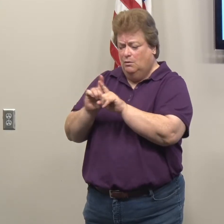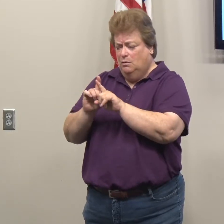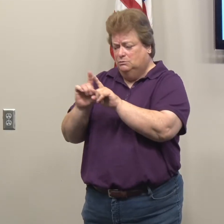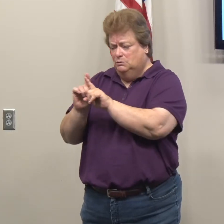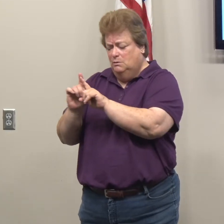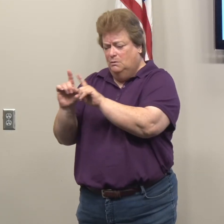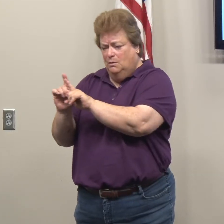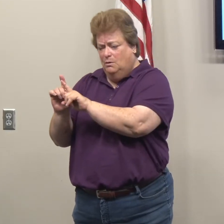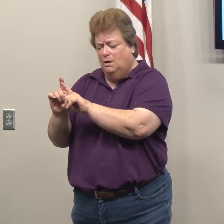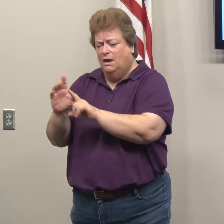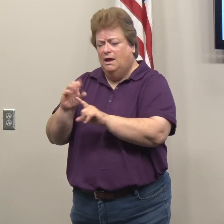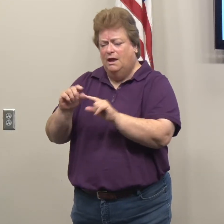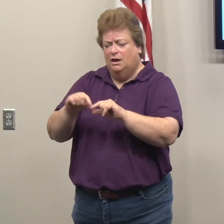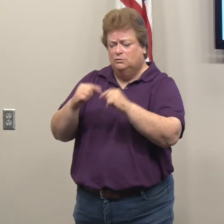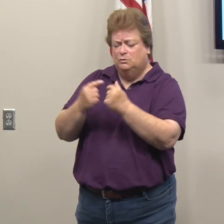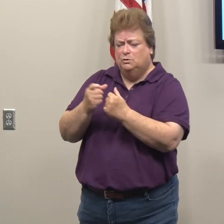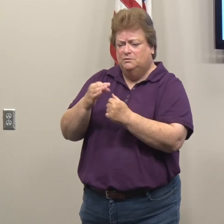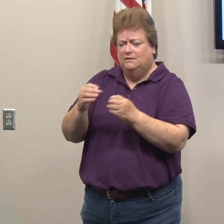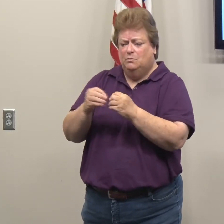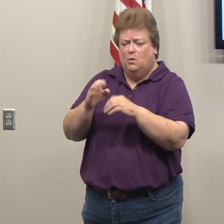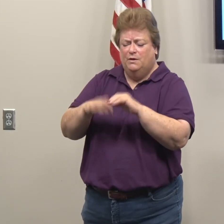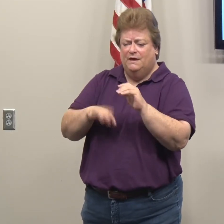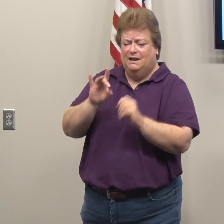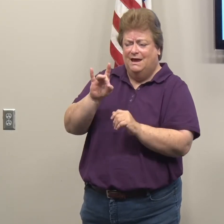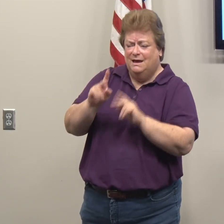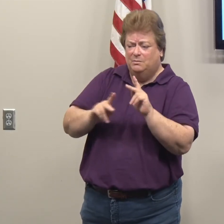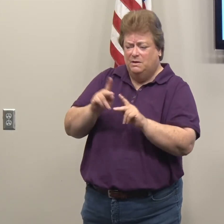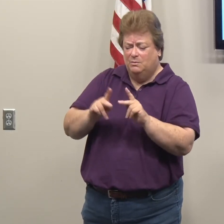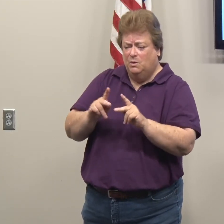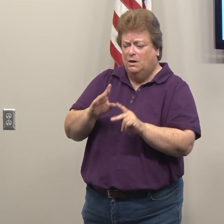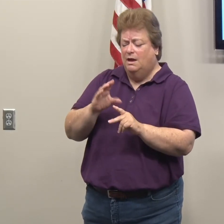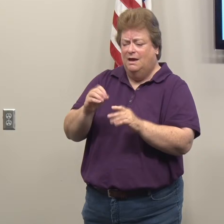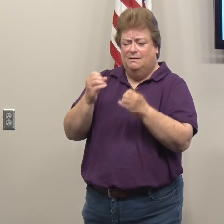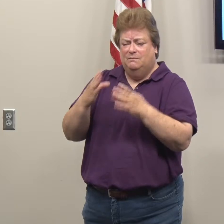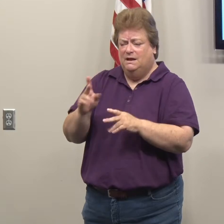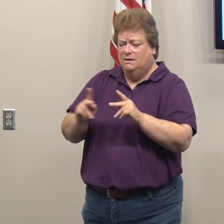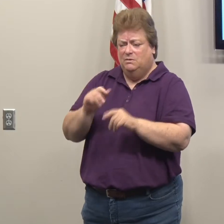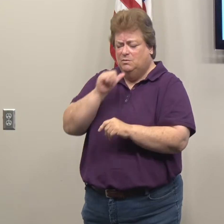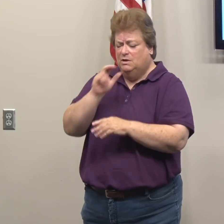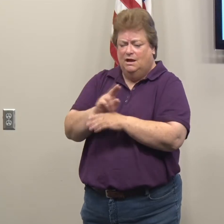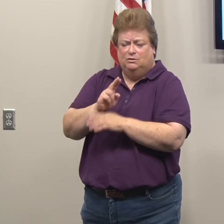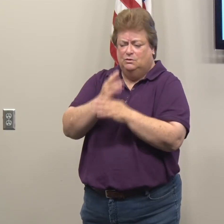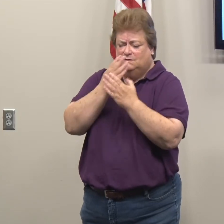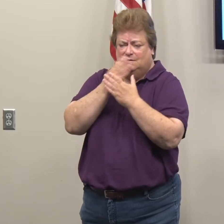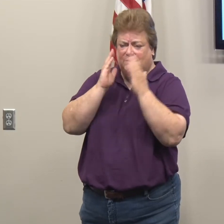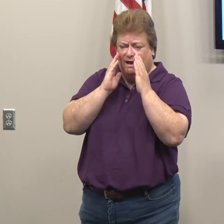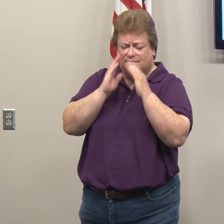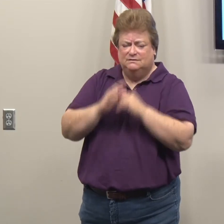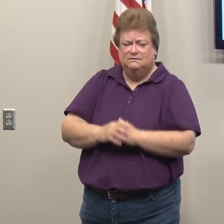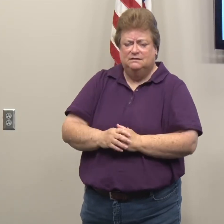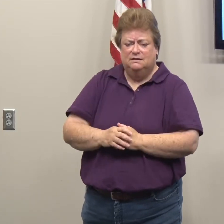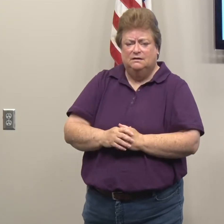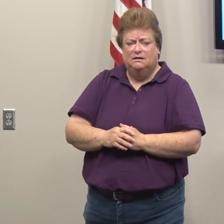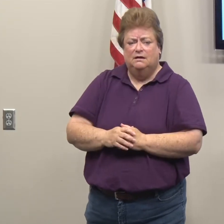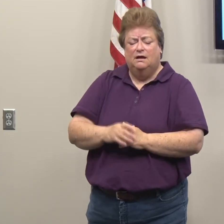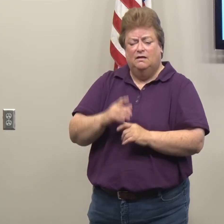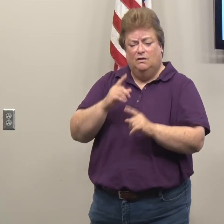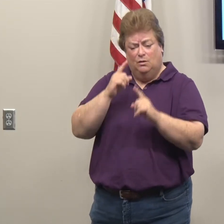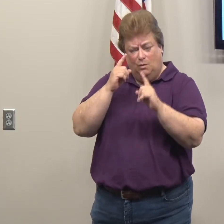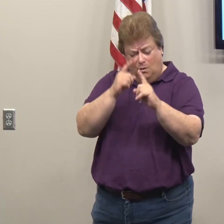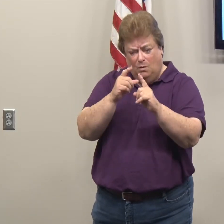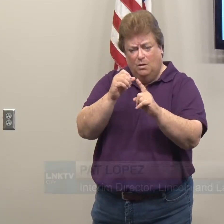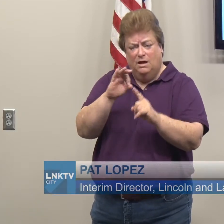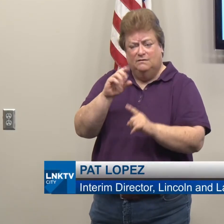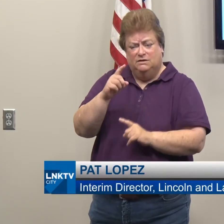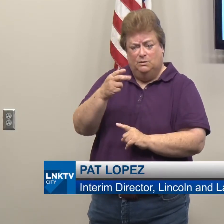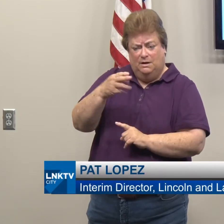shoulder, in groups of more than 8, and many people were not wearing face coverings. Again, the goal of the directed health measure